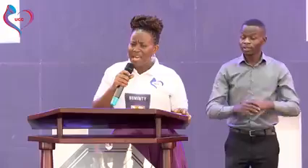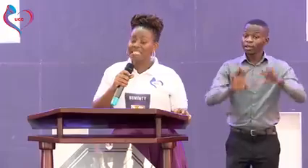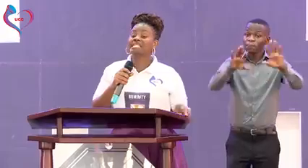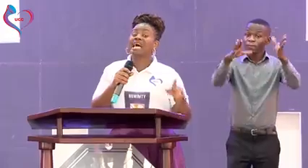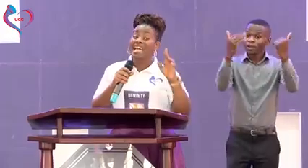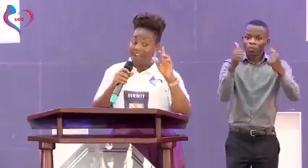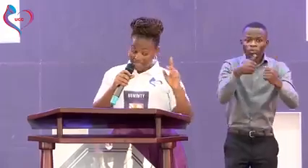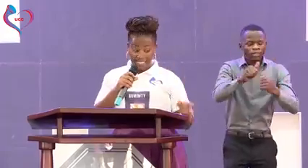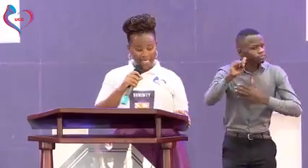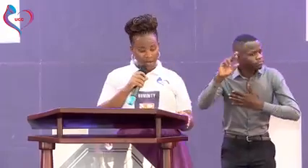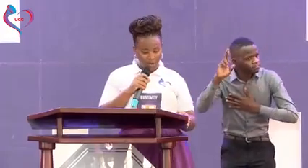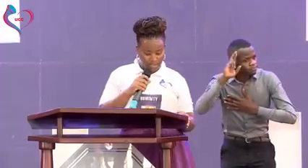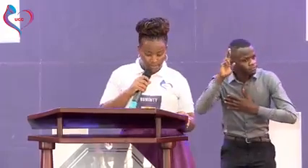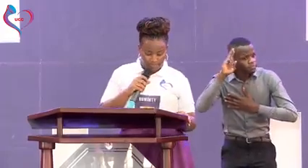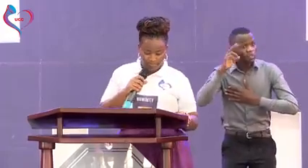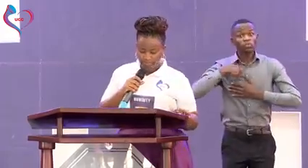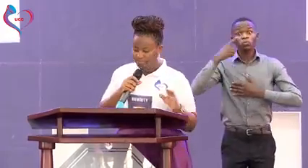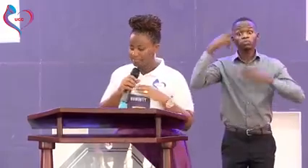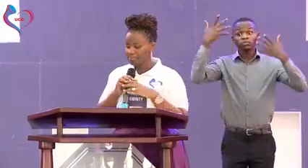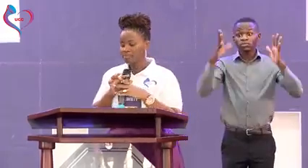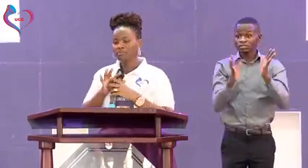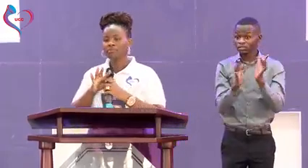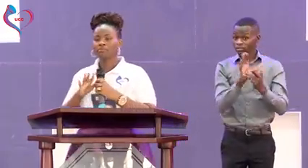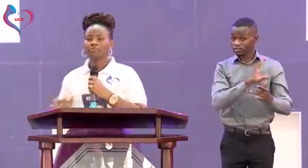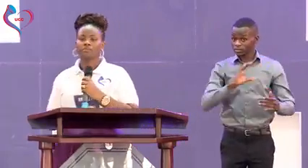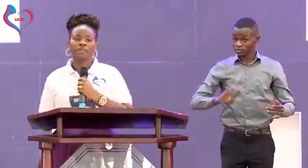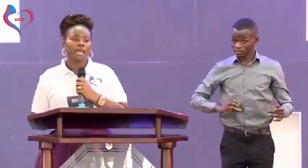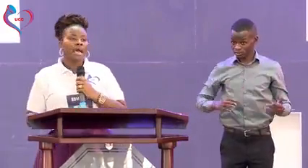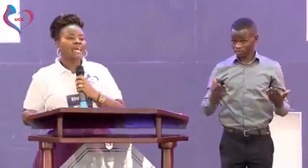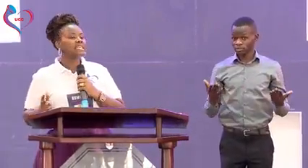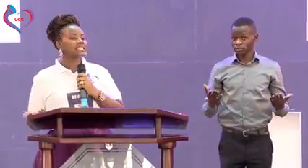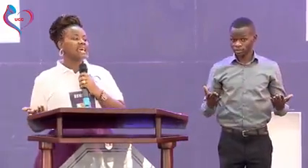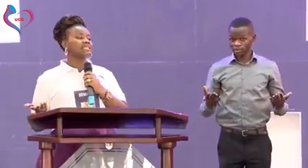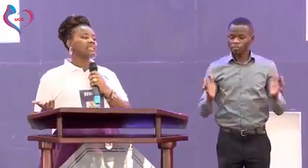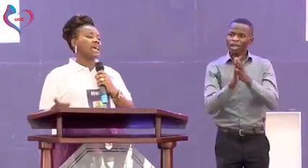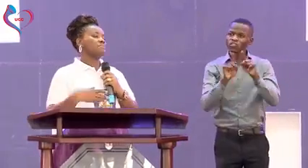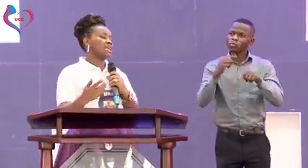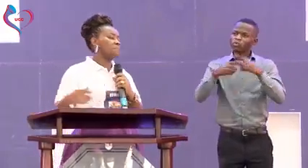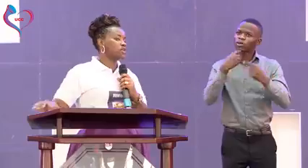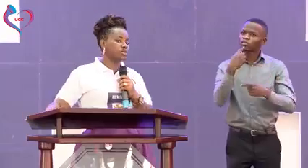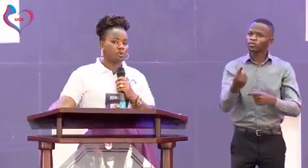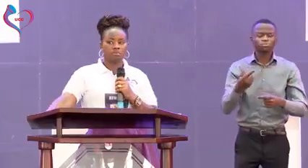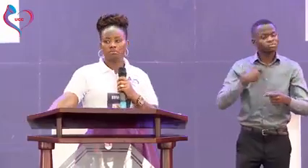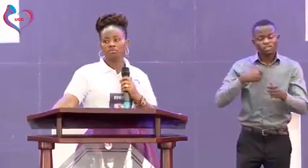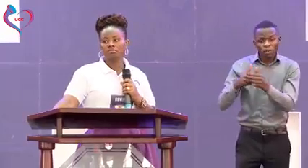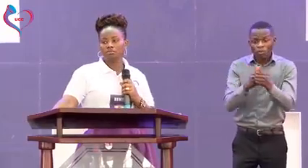he reminds us, I have seen the Lord. And he says, I am an